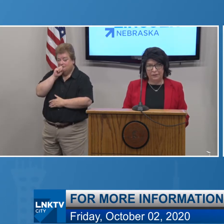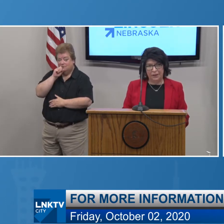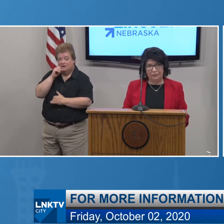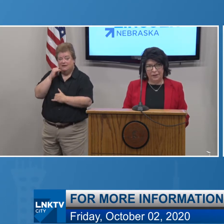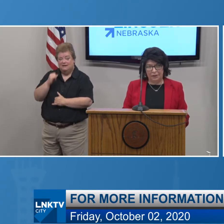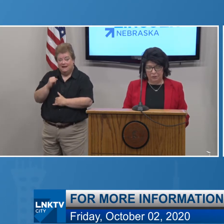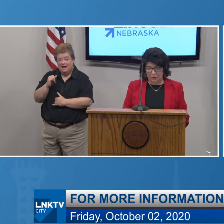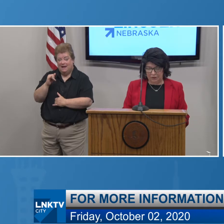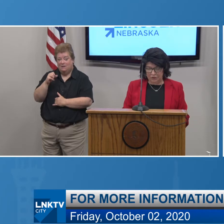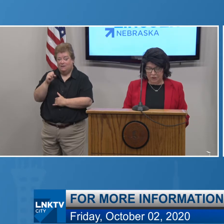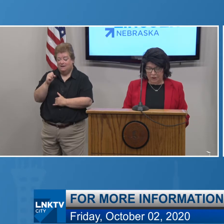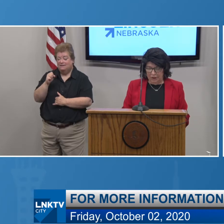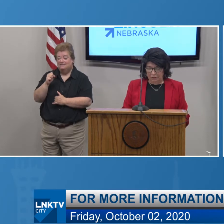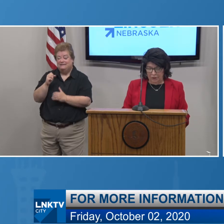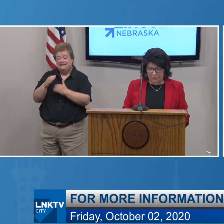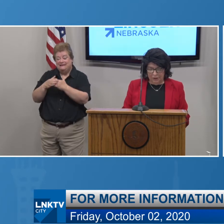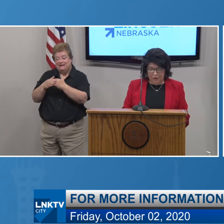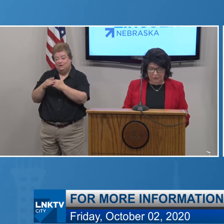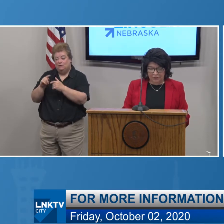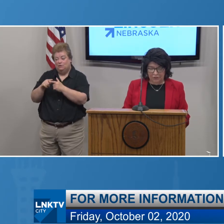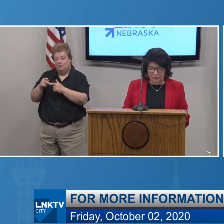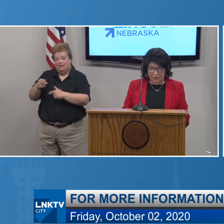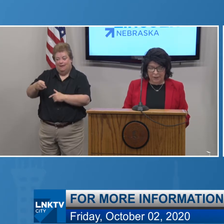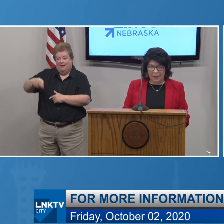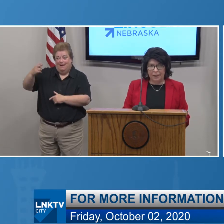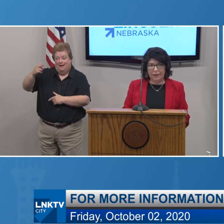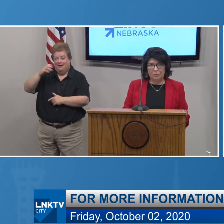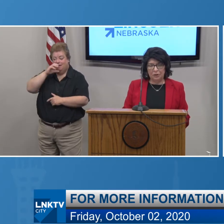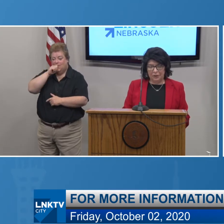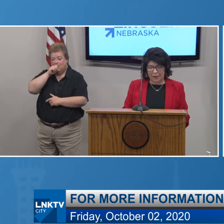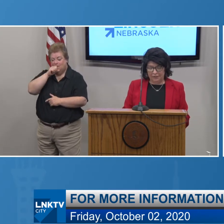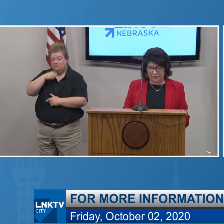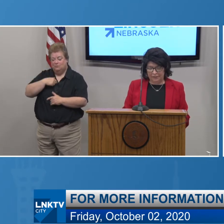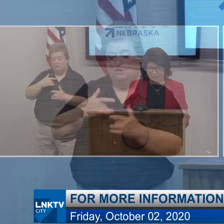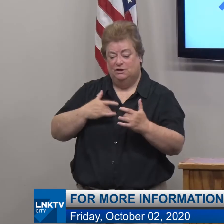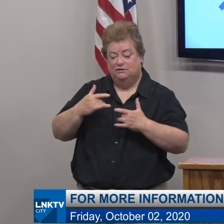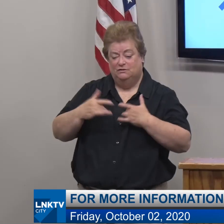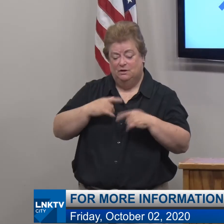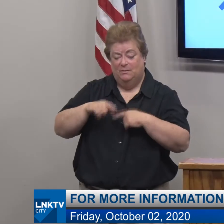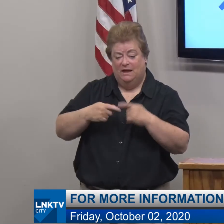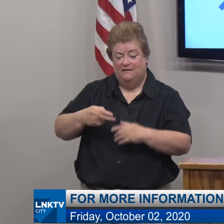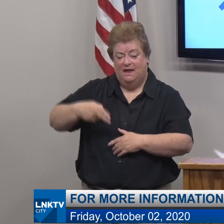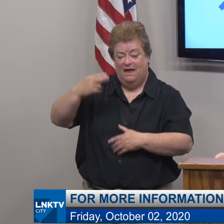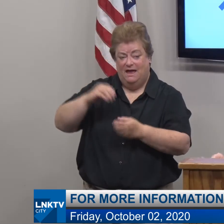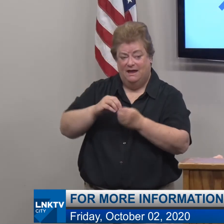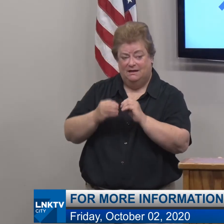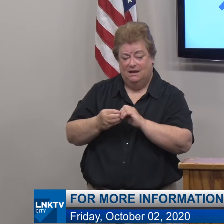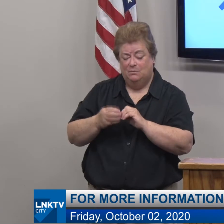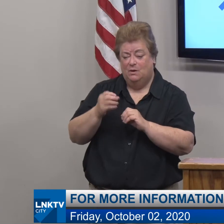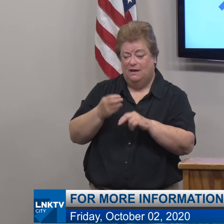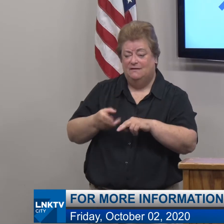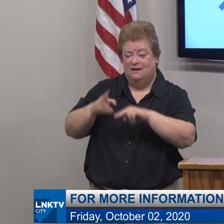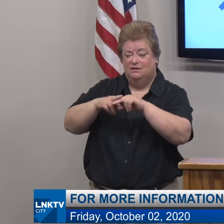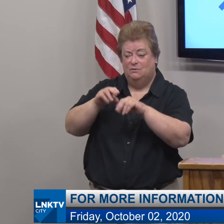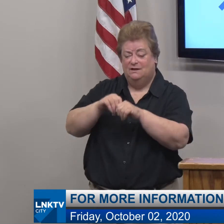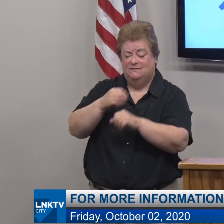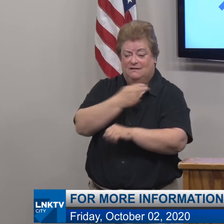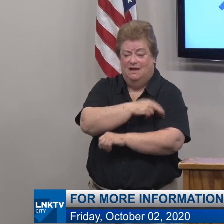of elevated orange. We are very concerned about the high number of cases and the increase in